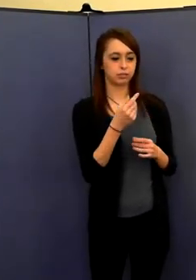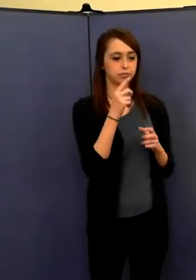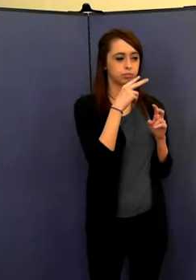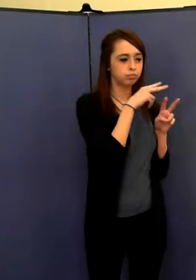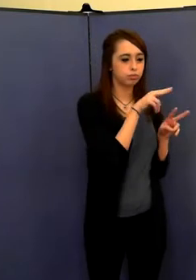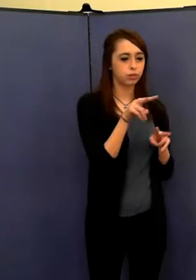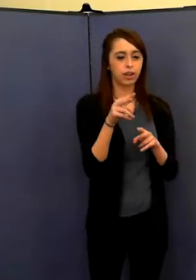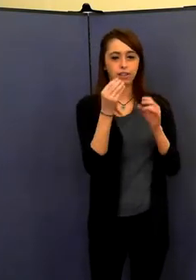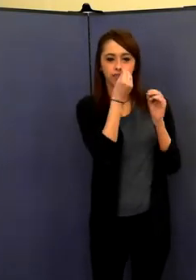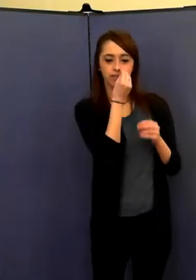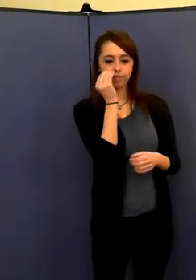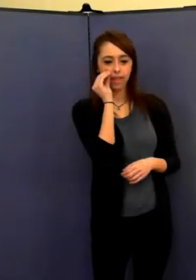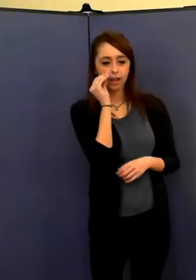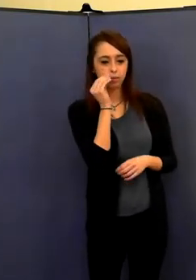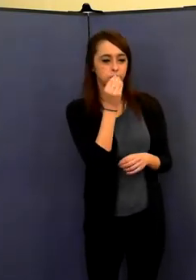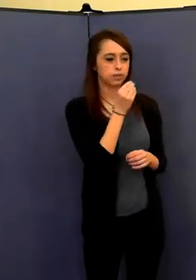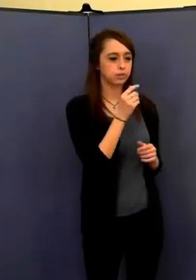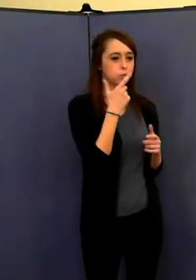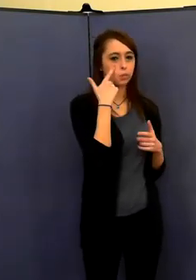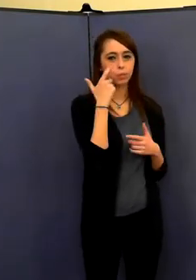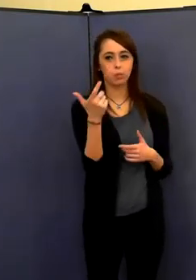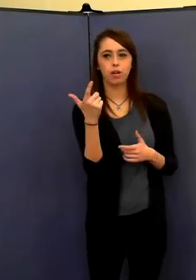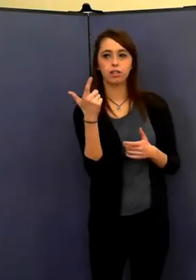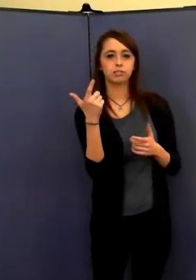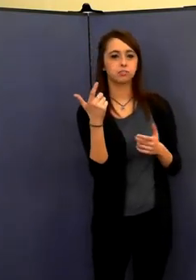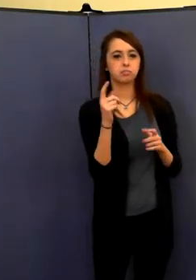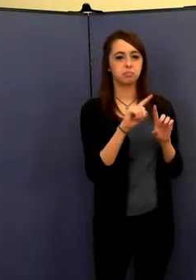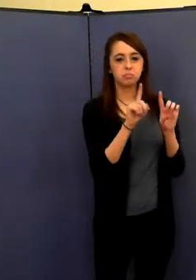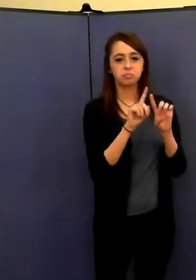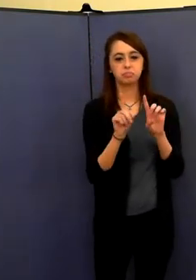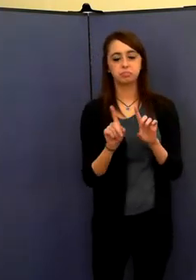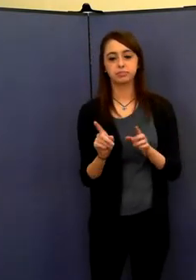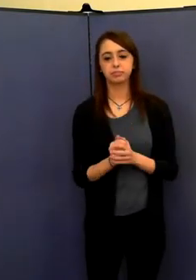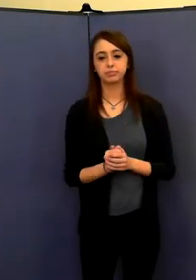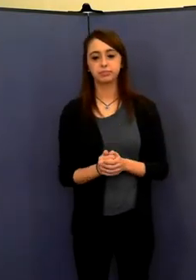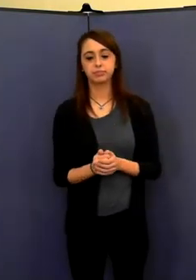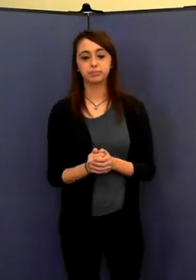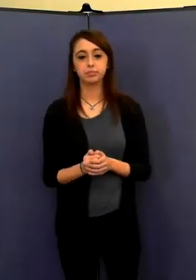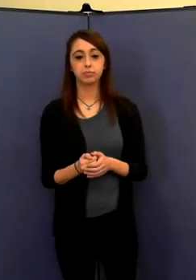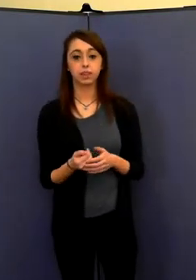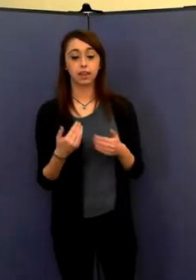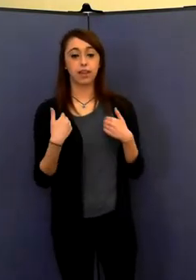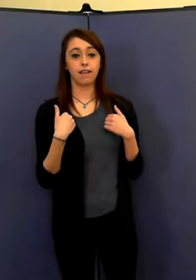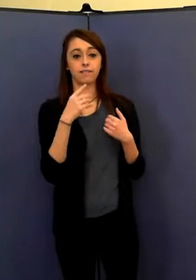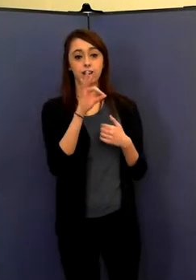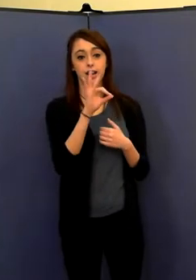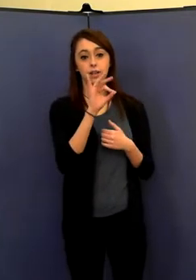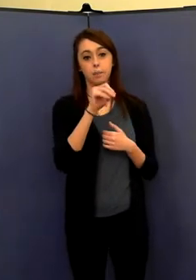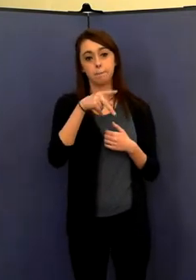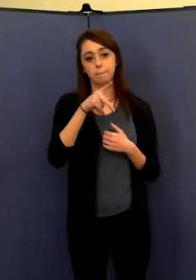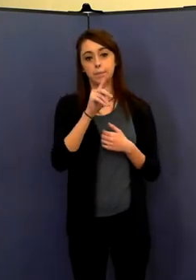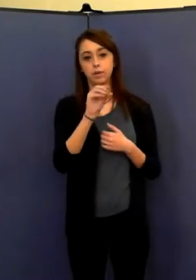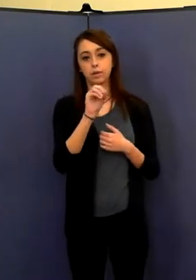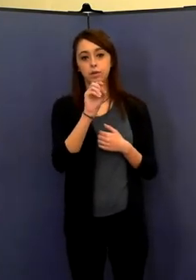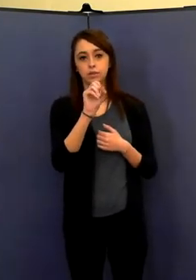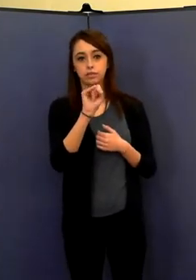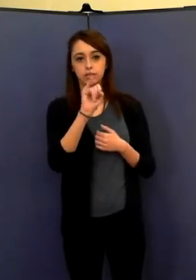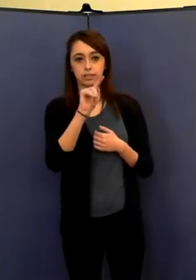So the fielding team, there are 9 players, so there's 9 positions. The infield positions consist of 6